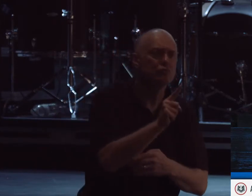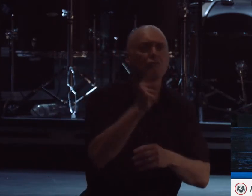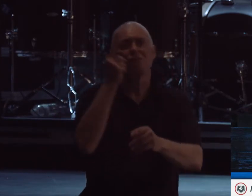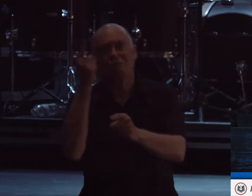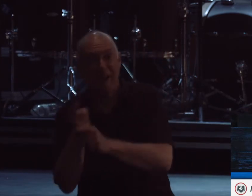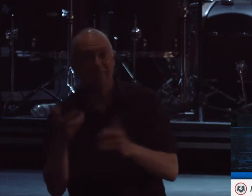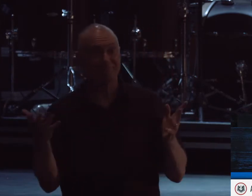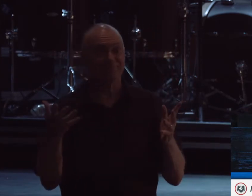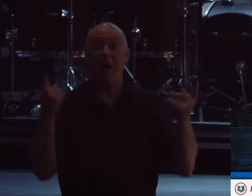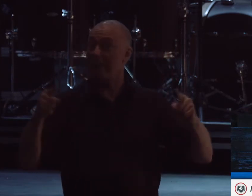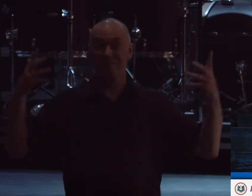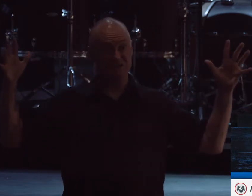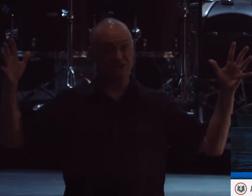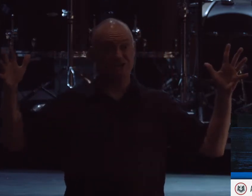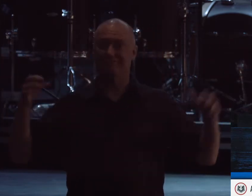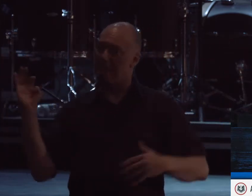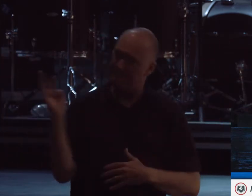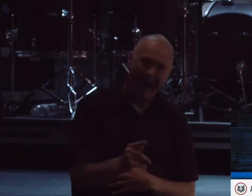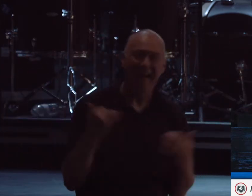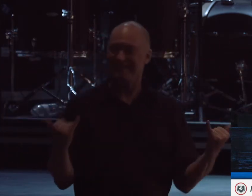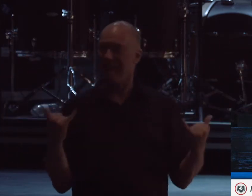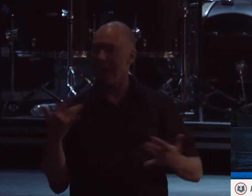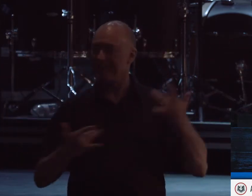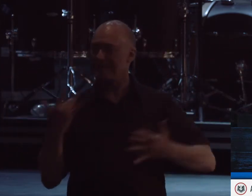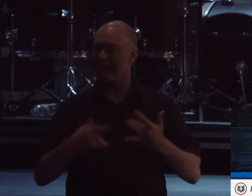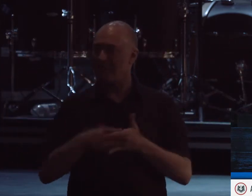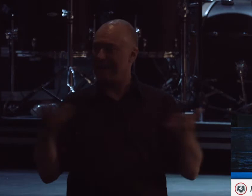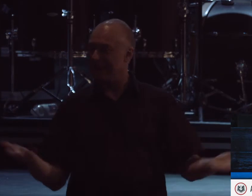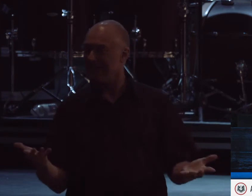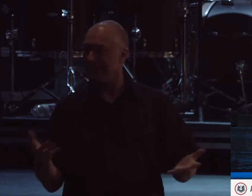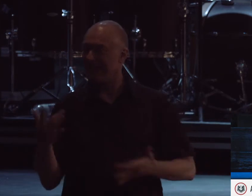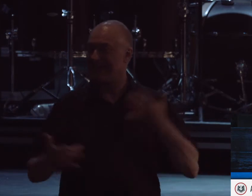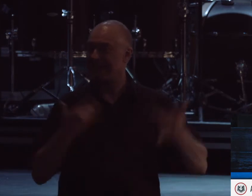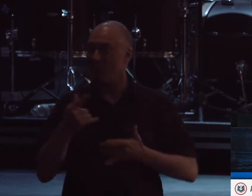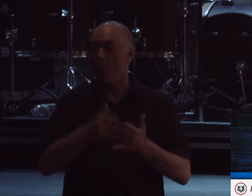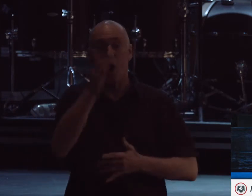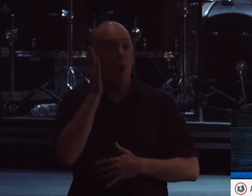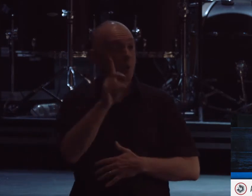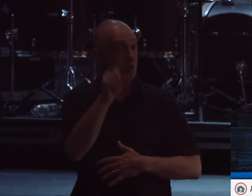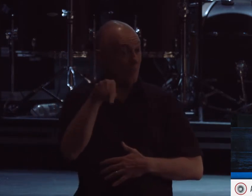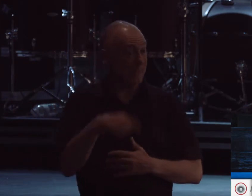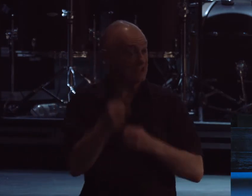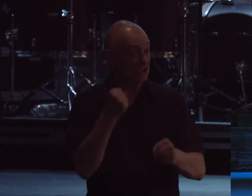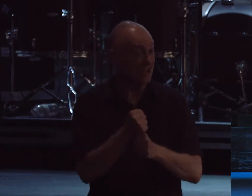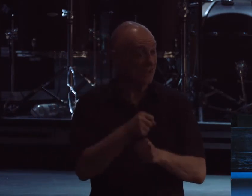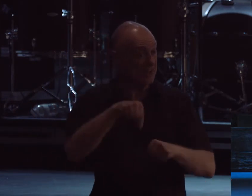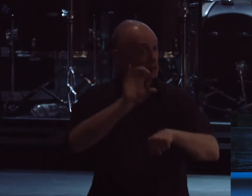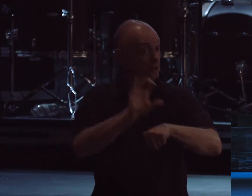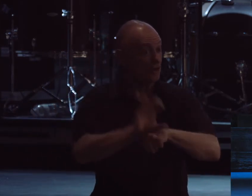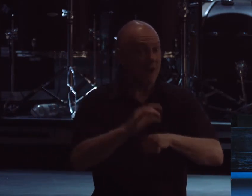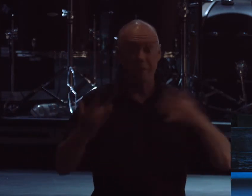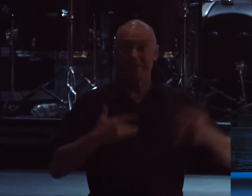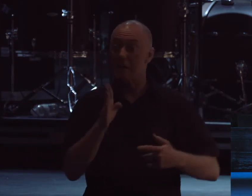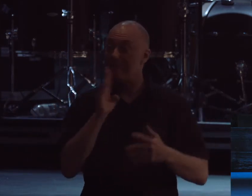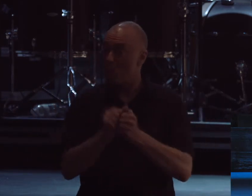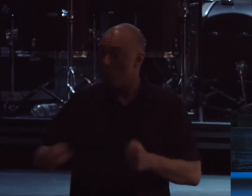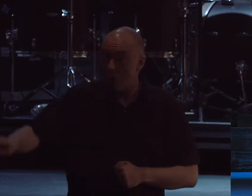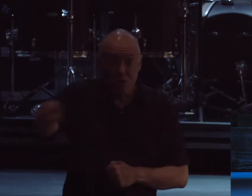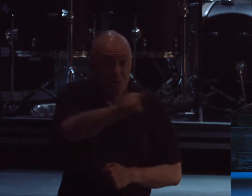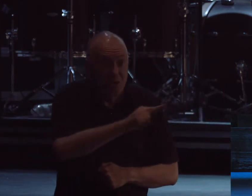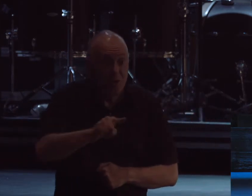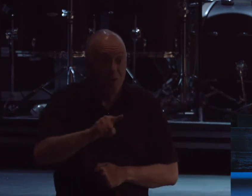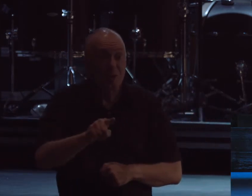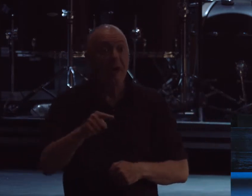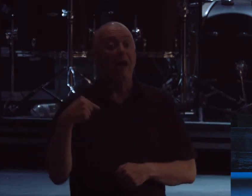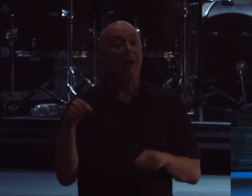what is right. And so that's happened, and I'm excited for what is here today. I'm excited for what God's going to do this year in this church. I'm excited to be with